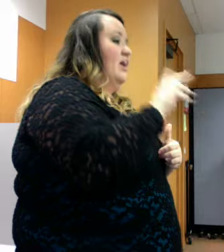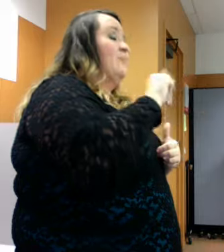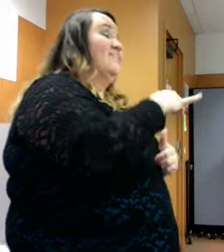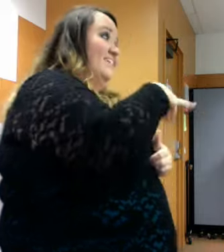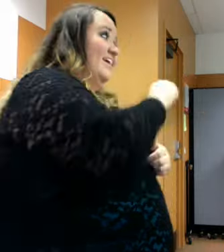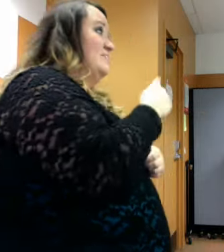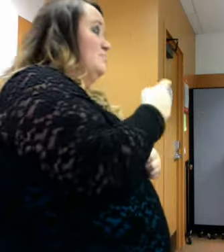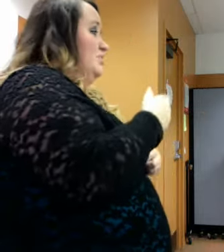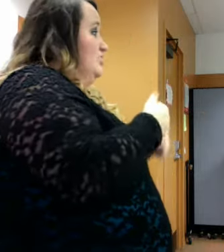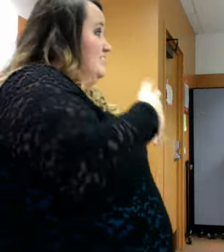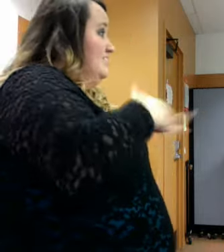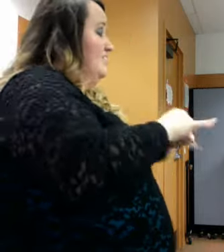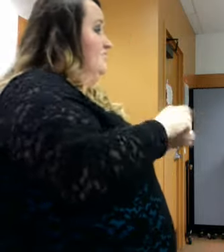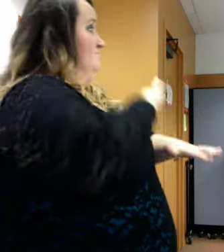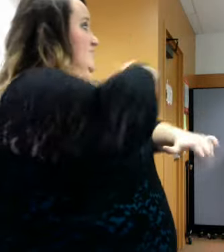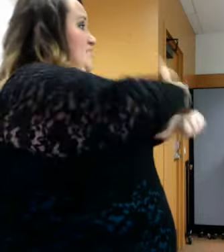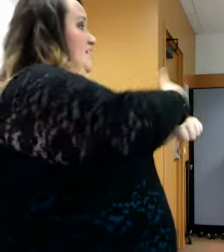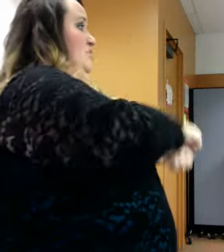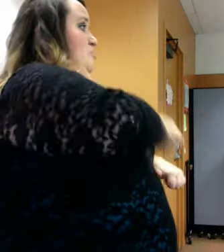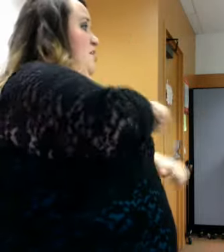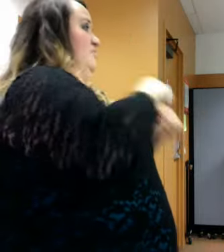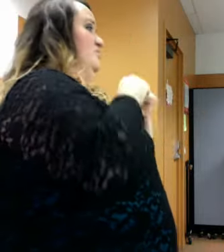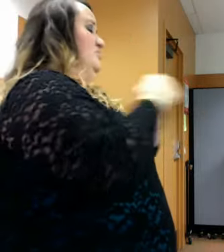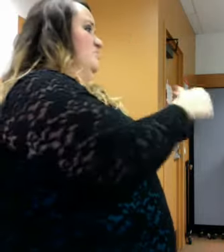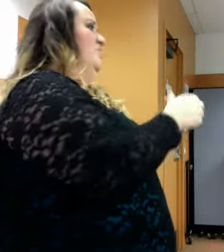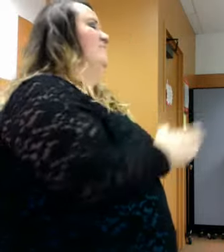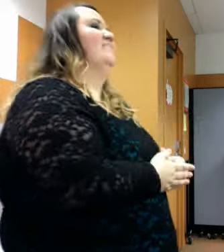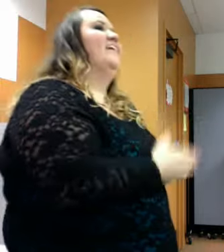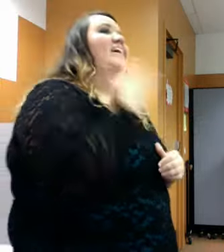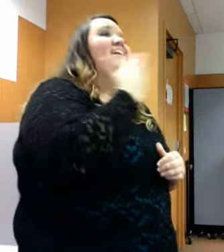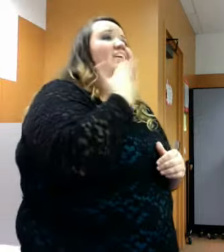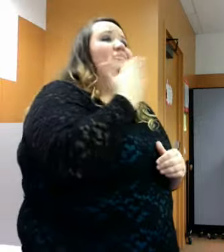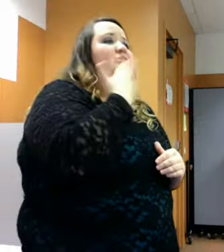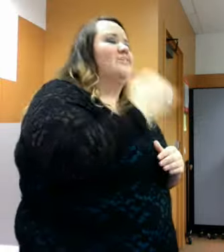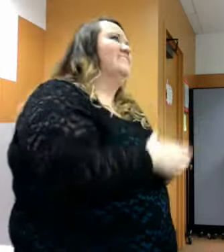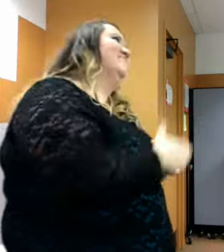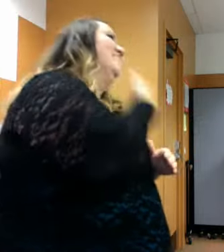just wraps things up like that? Amy, thanks so much, thank you so much. And we be right back.